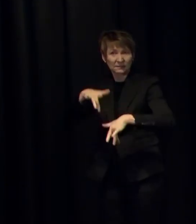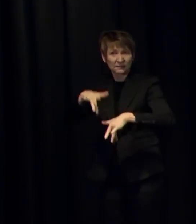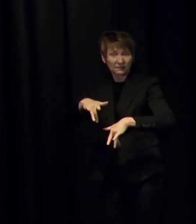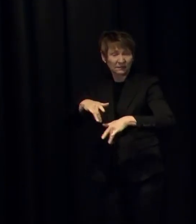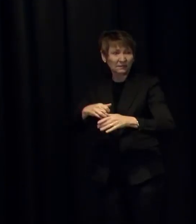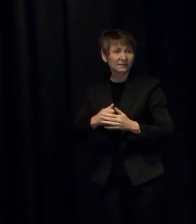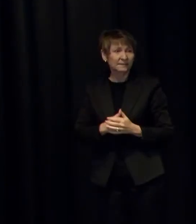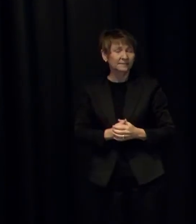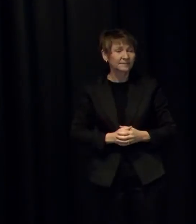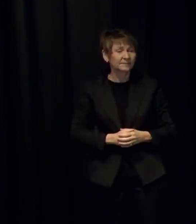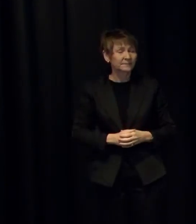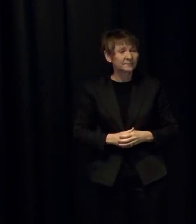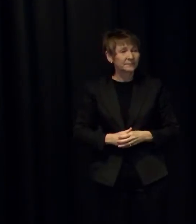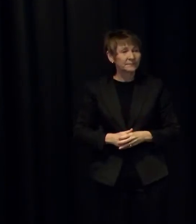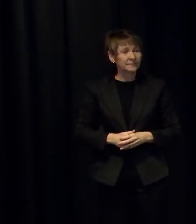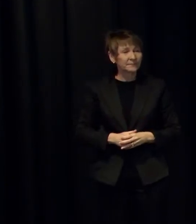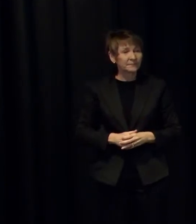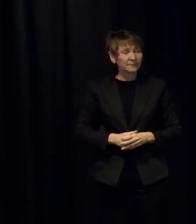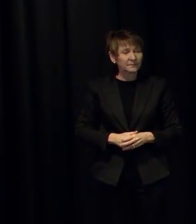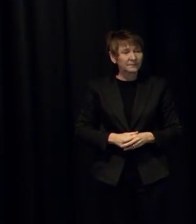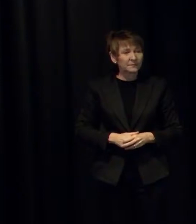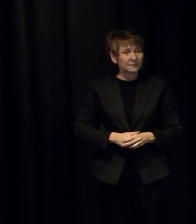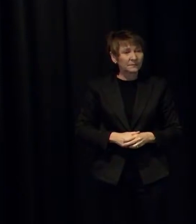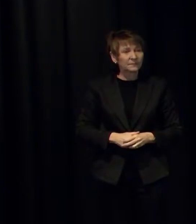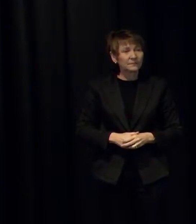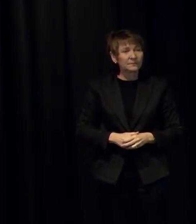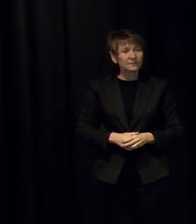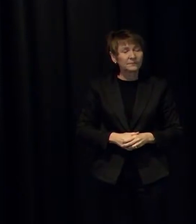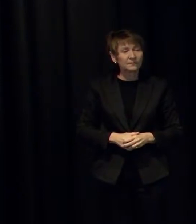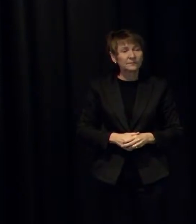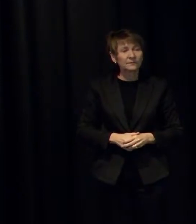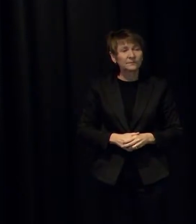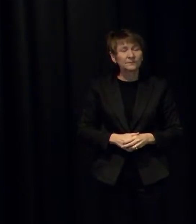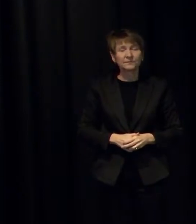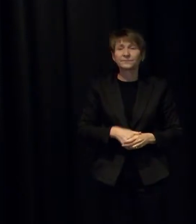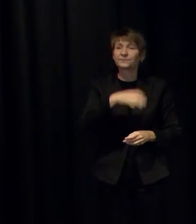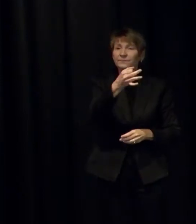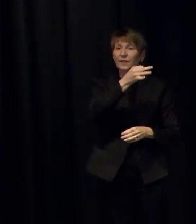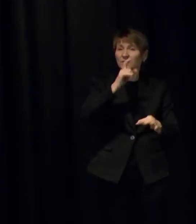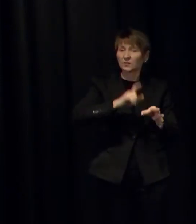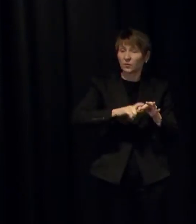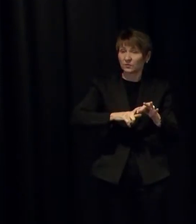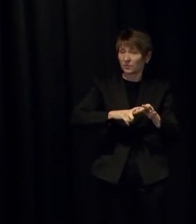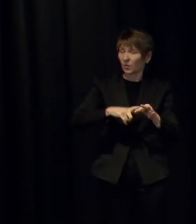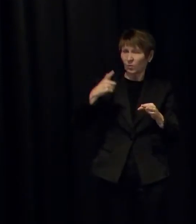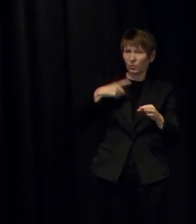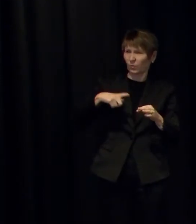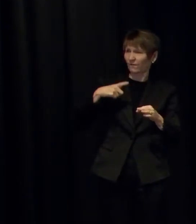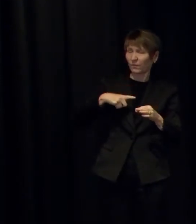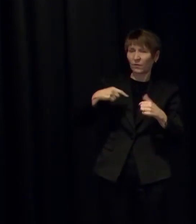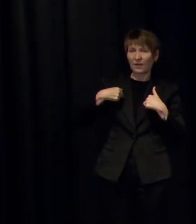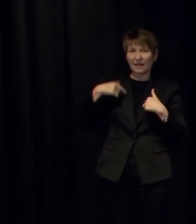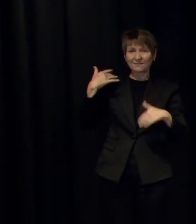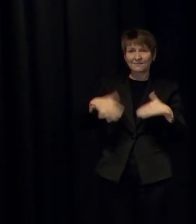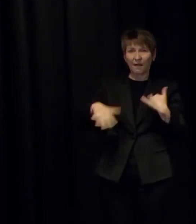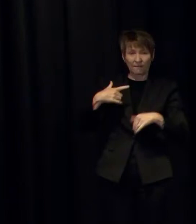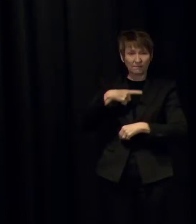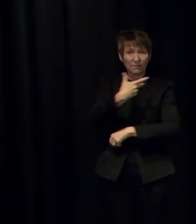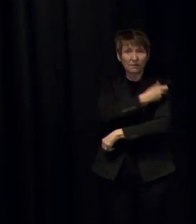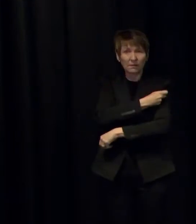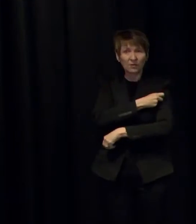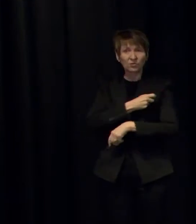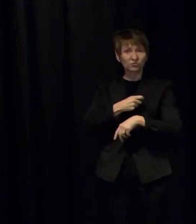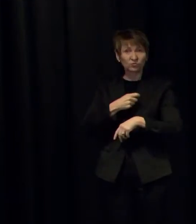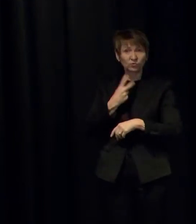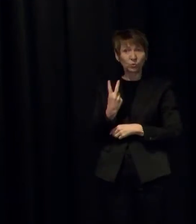vaccinated placed under the same draconian measures as those that are unvaccinated? No, well, that's not the case as we're going forward.